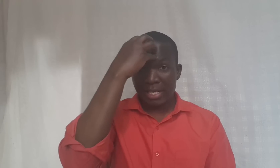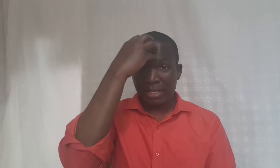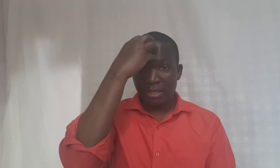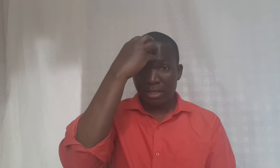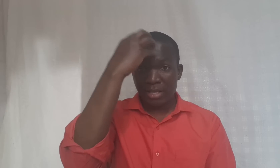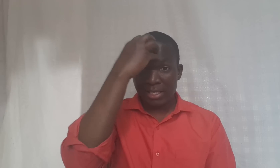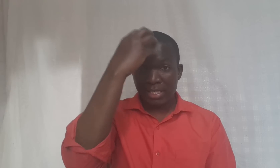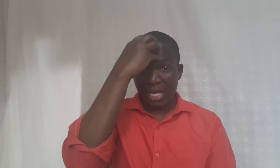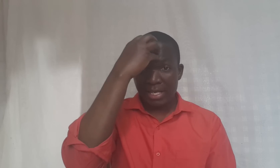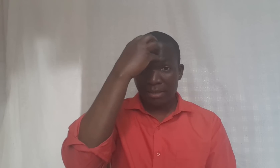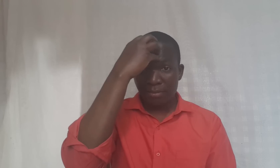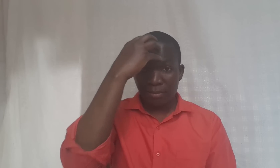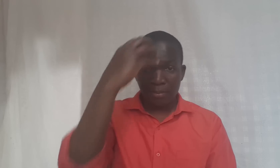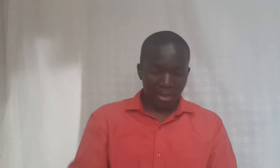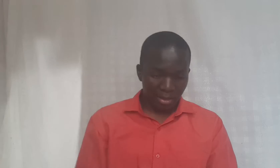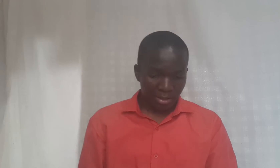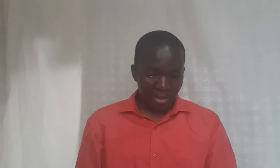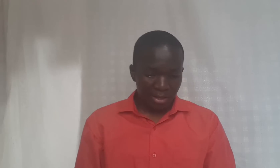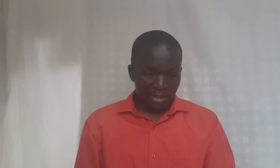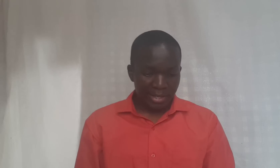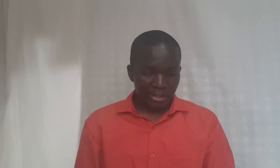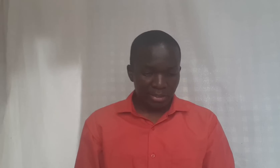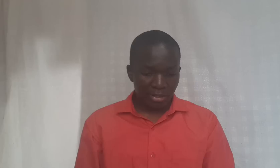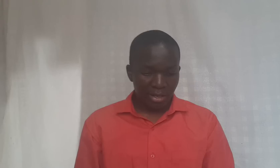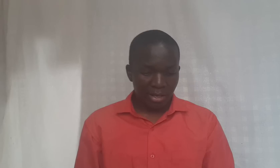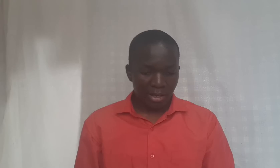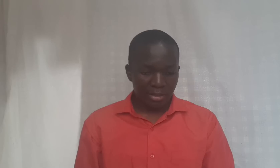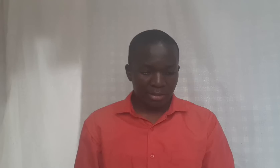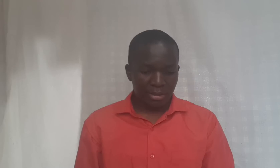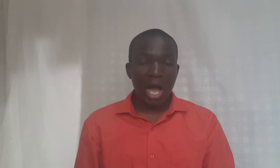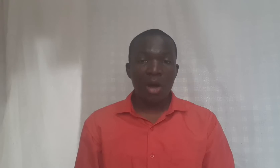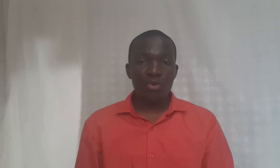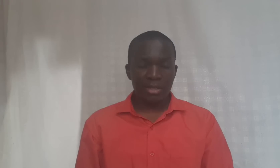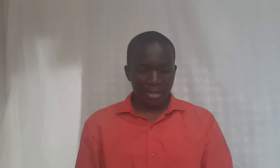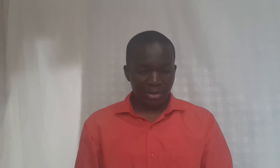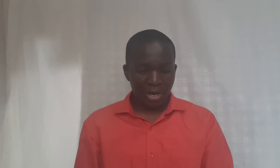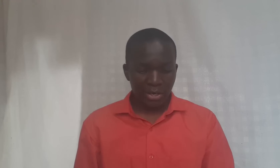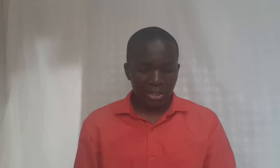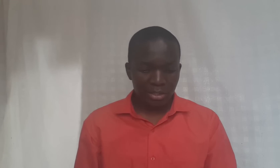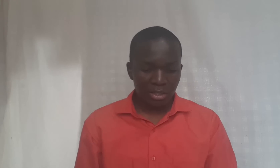Kitale. That's Kitale. The next town here is